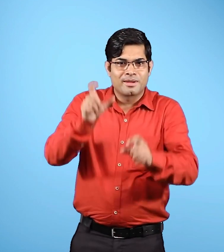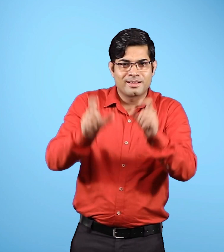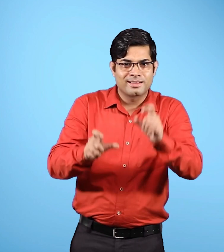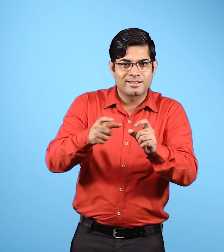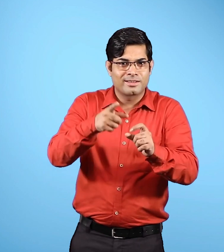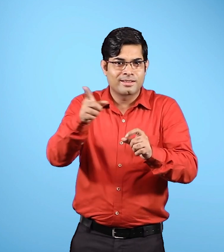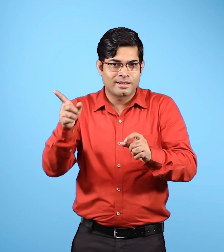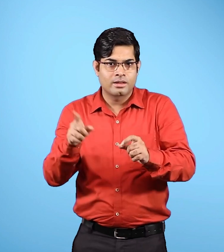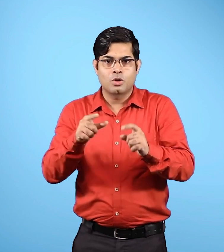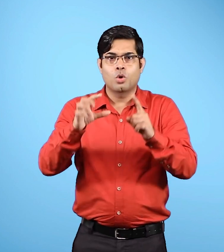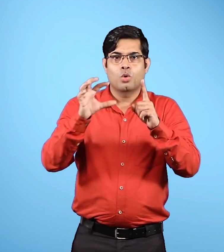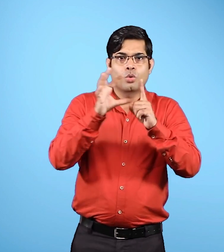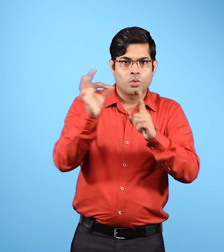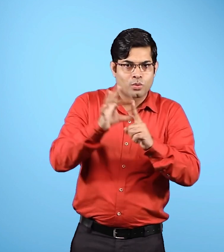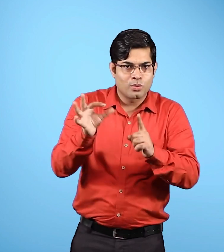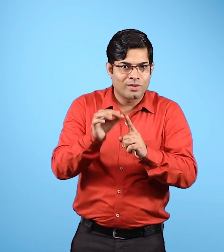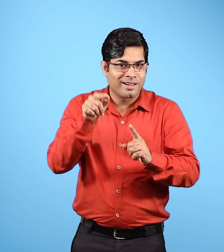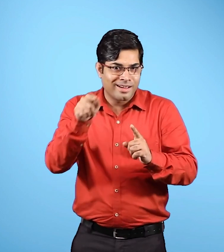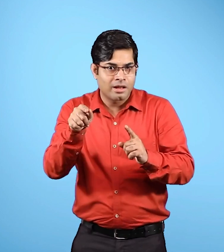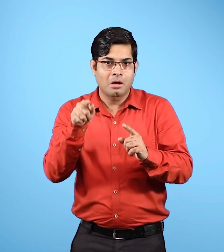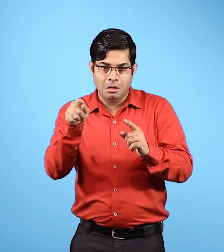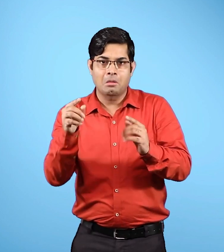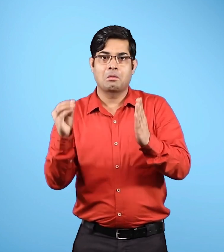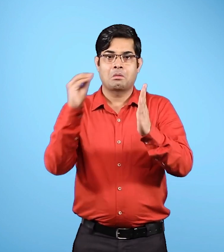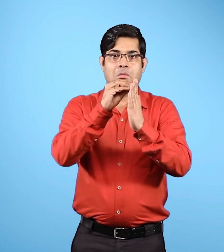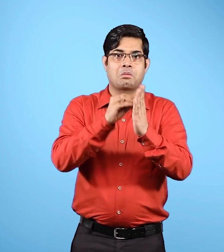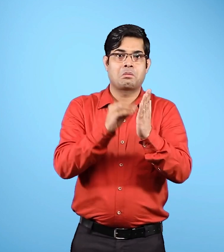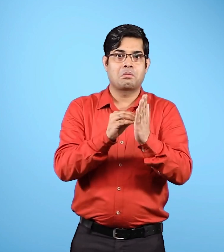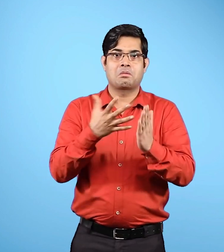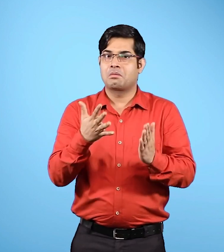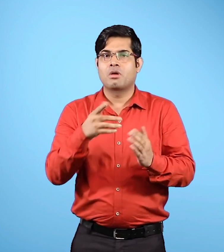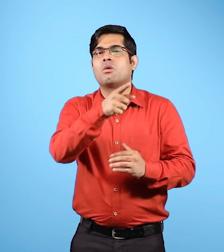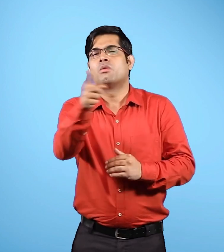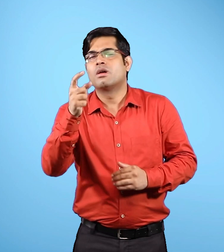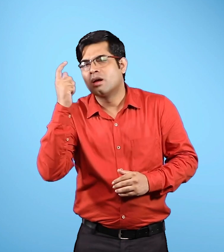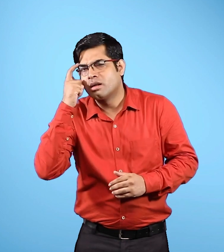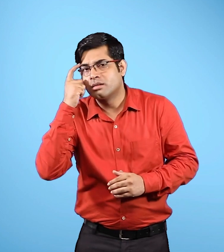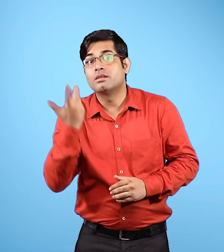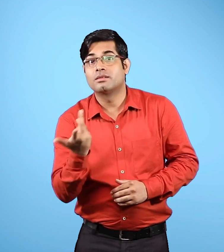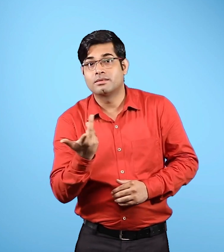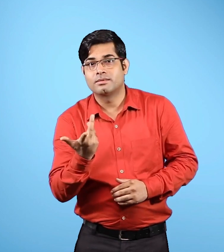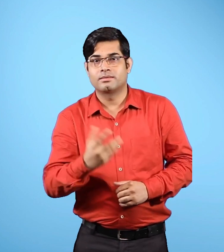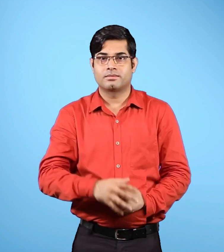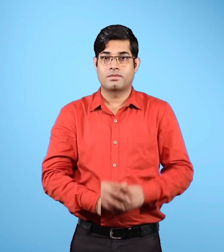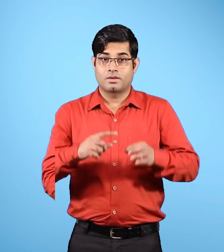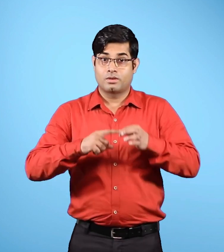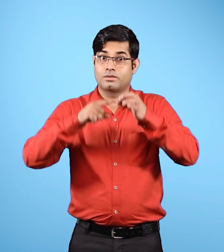you think ordinary men and women did not generally keep records of what they did?